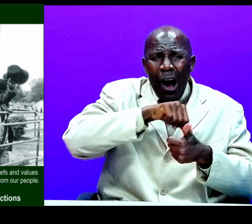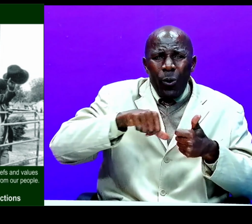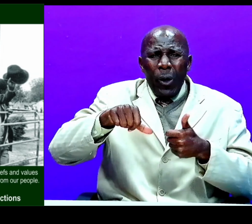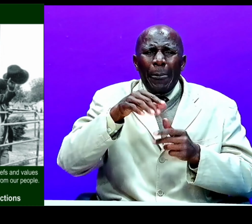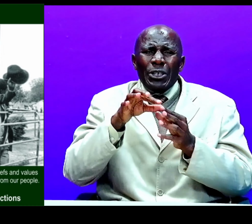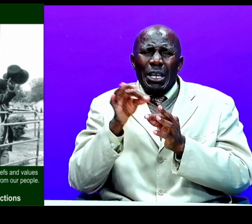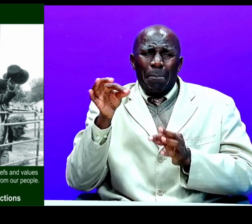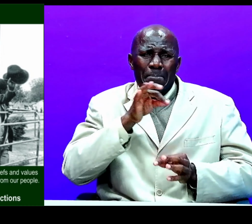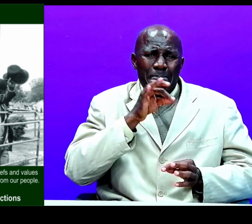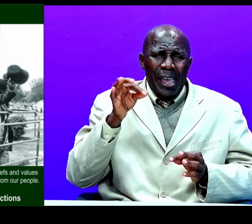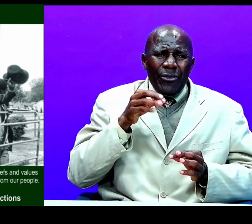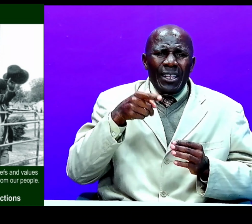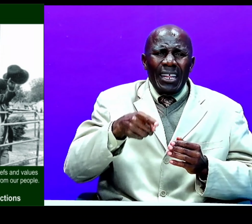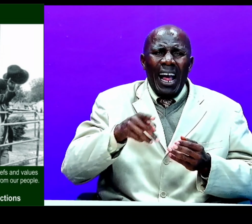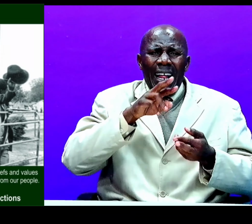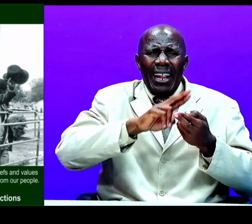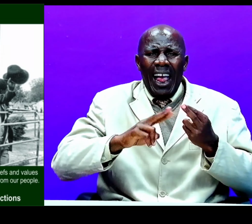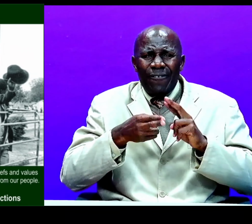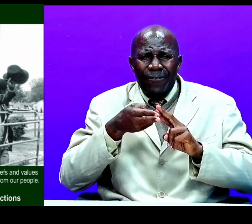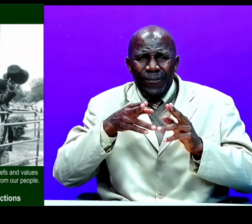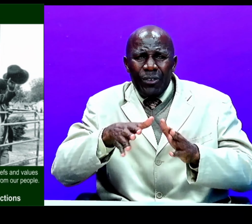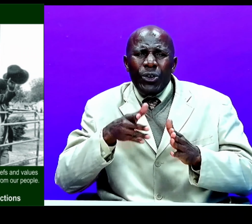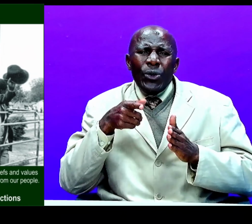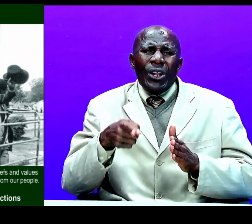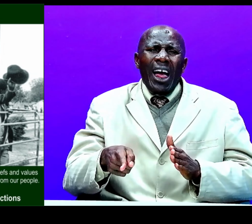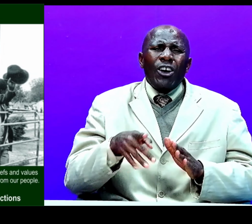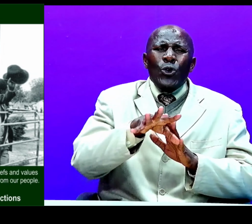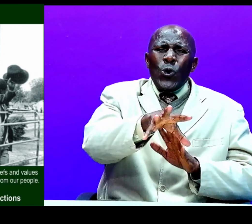Valiant Democrats like George Anyona,